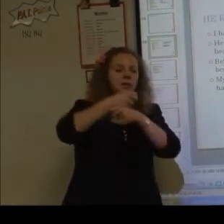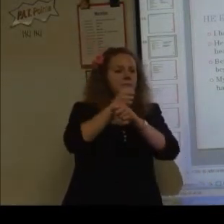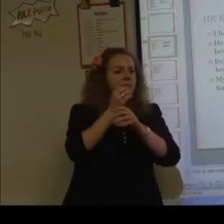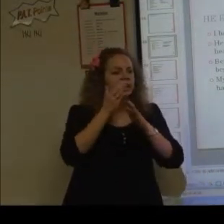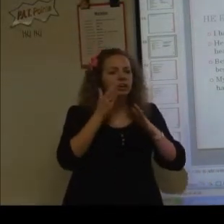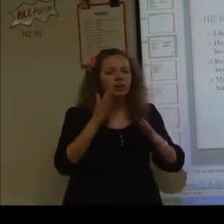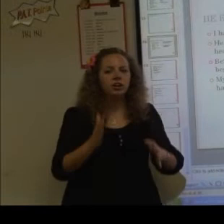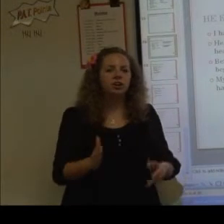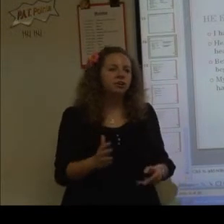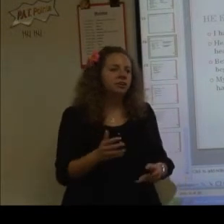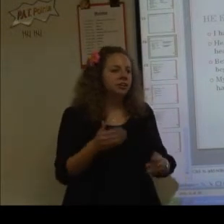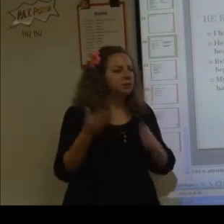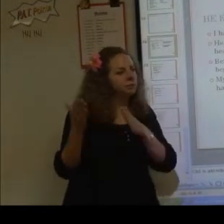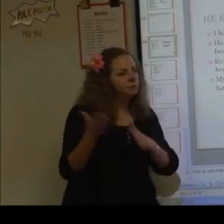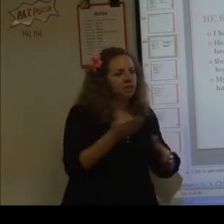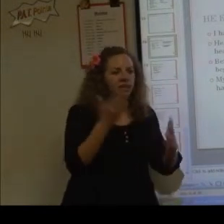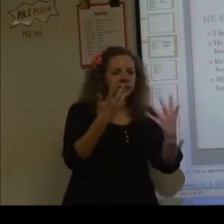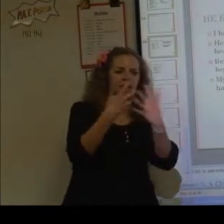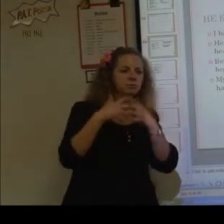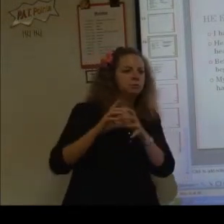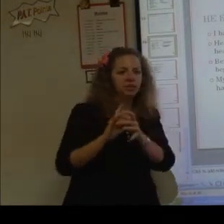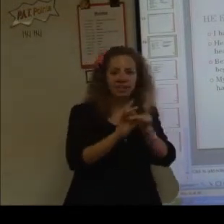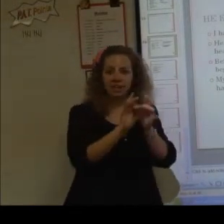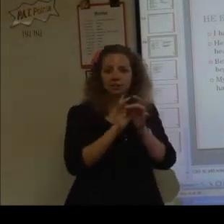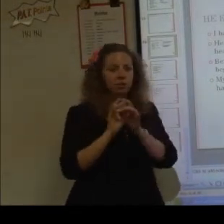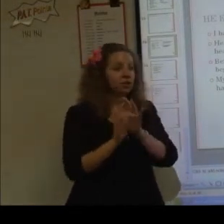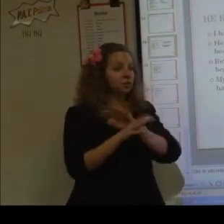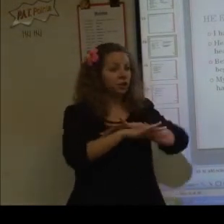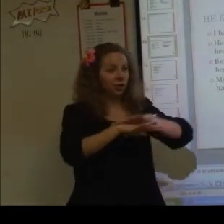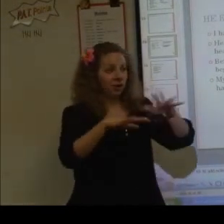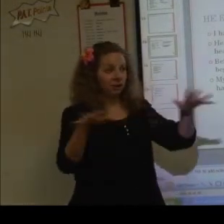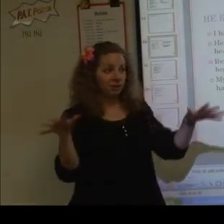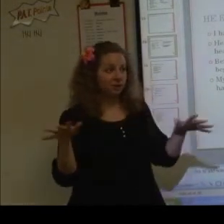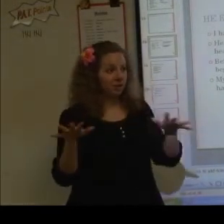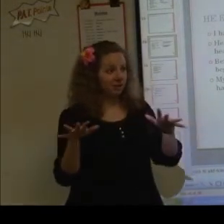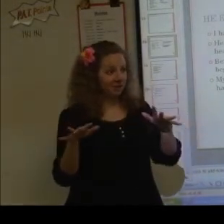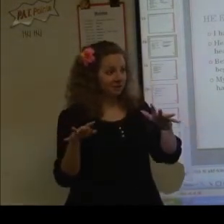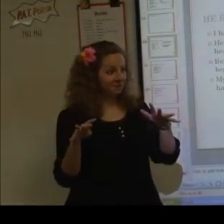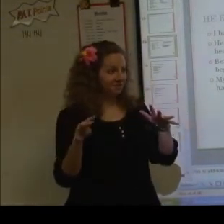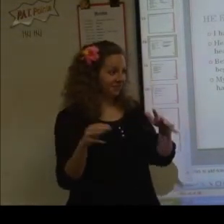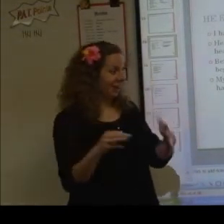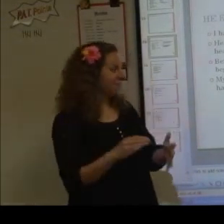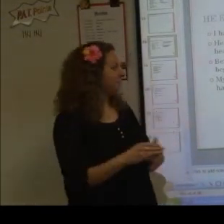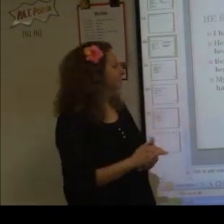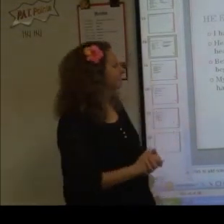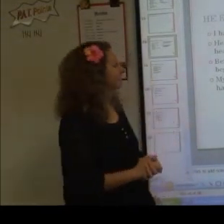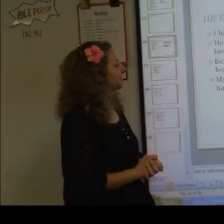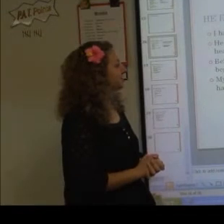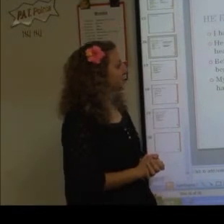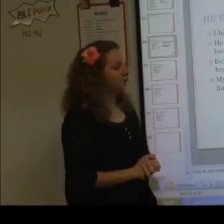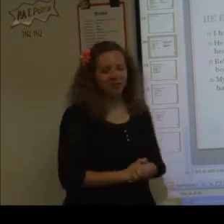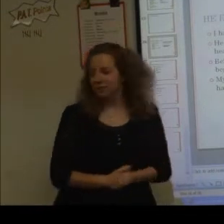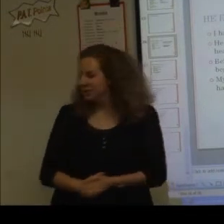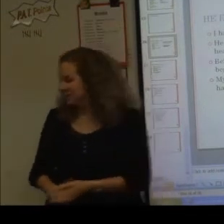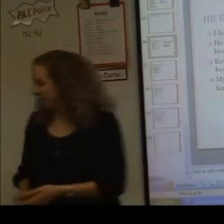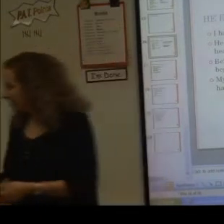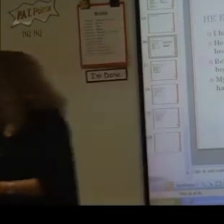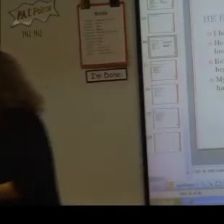my maker, he was planning it, he was working it out. You guys could go anywhere you want with it. Okay? So, we're going to